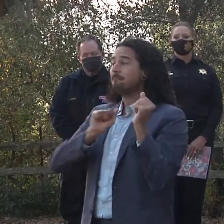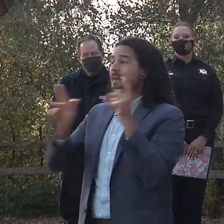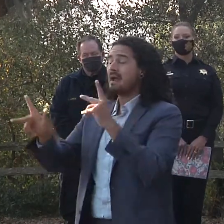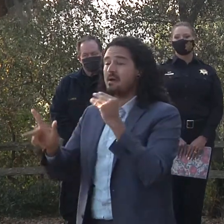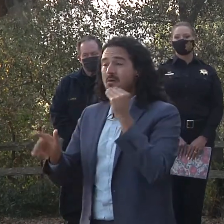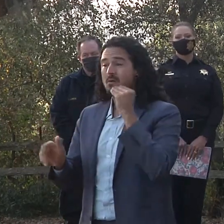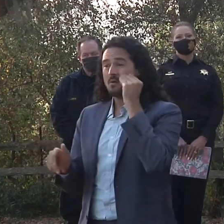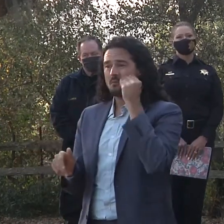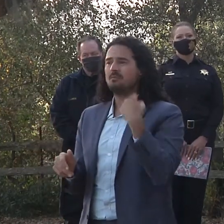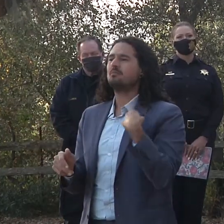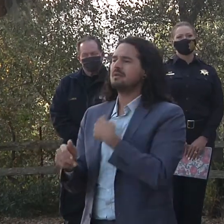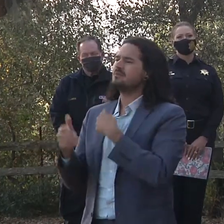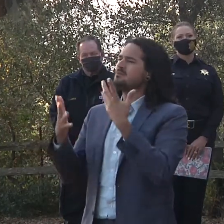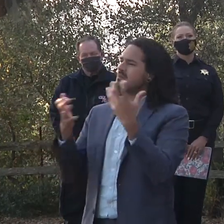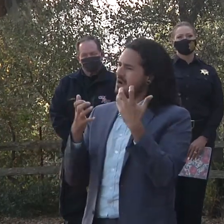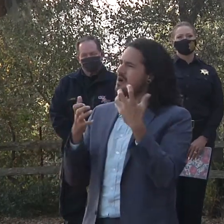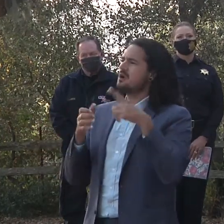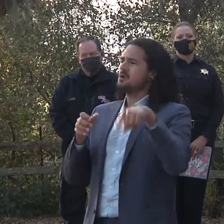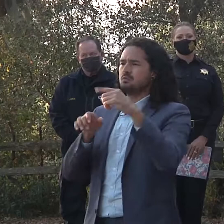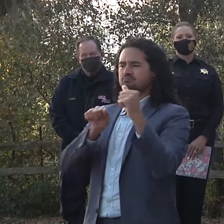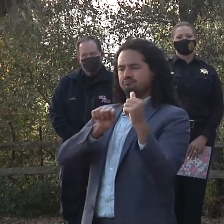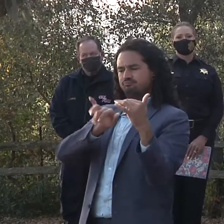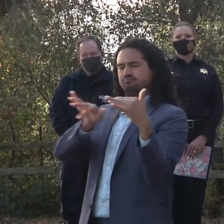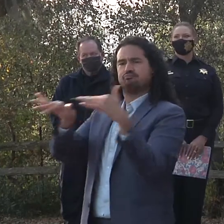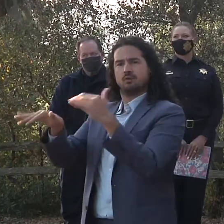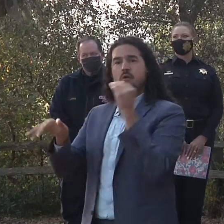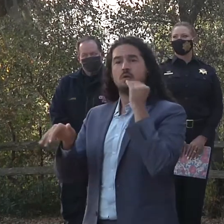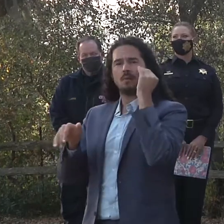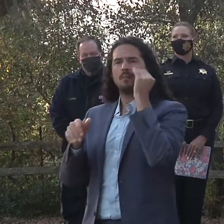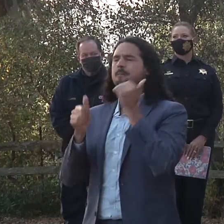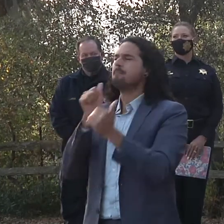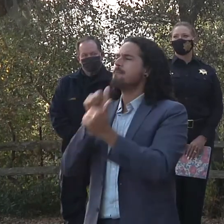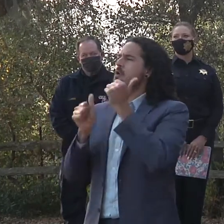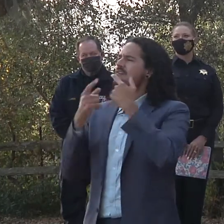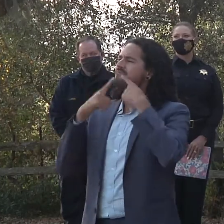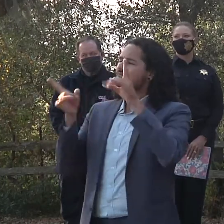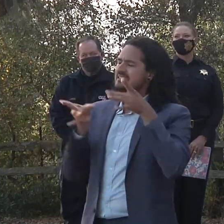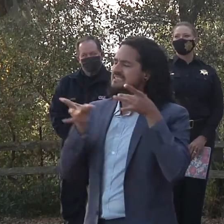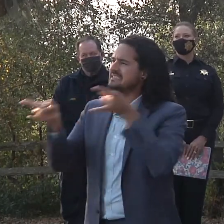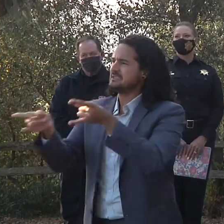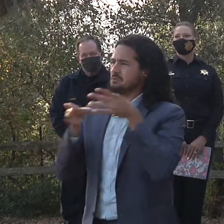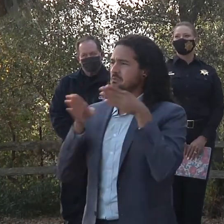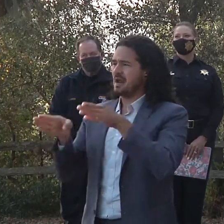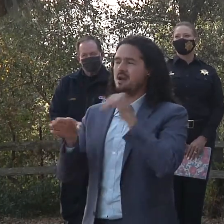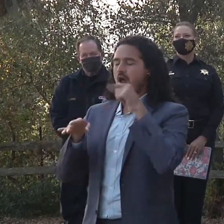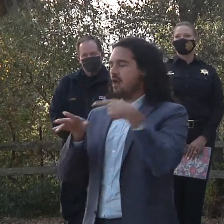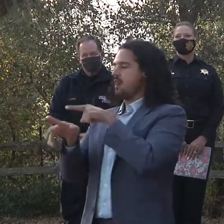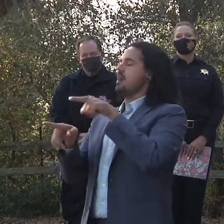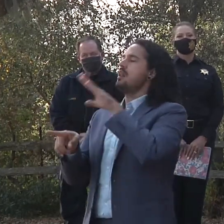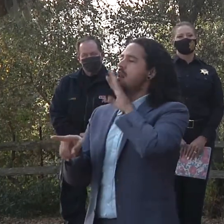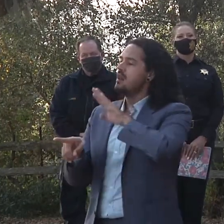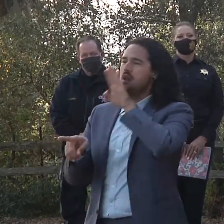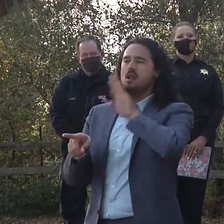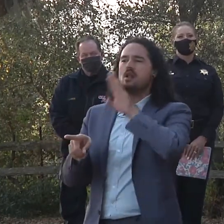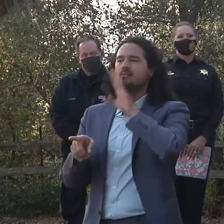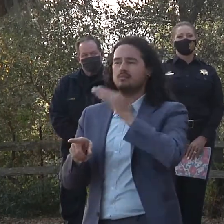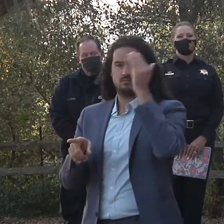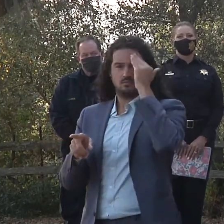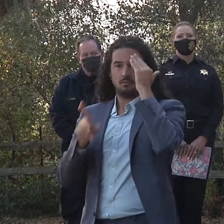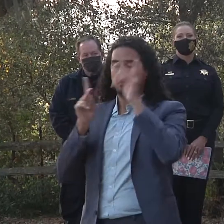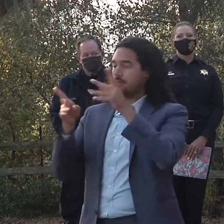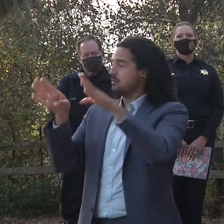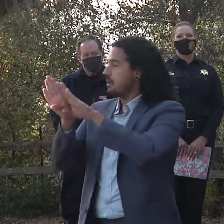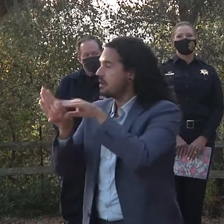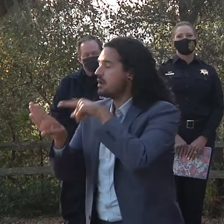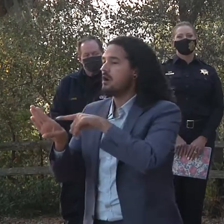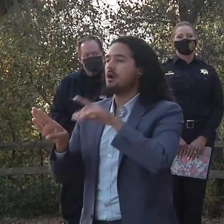in the most efficient manner possible, because like we've said, it's we can't imagine how frustrating this is for people that have been displaced, and we want